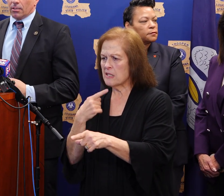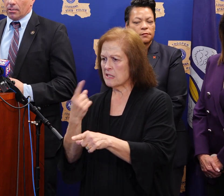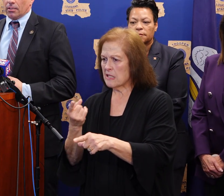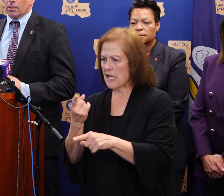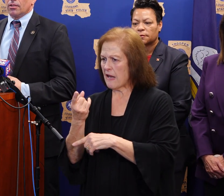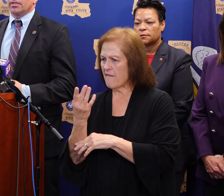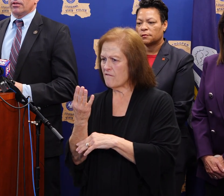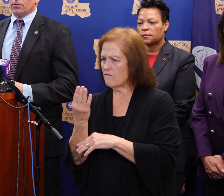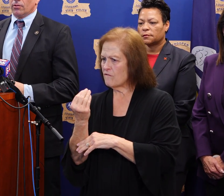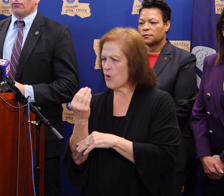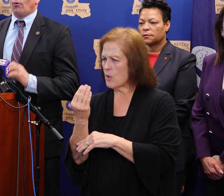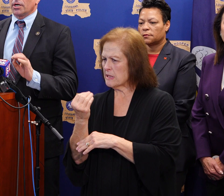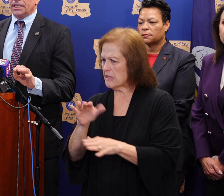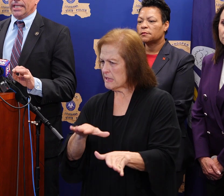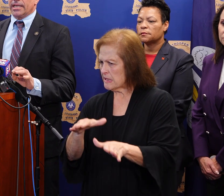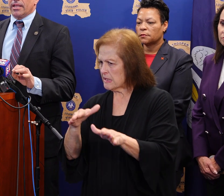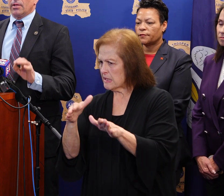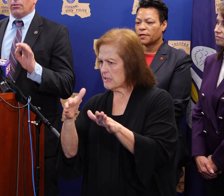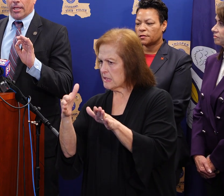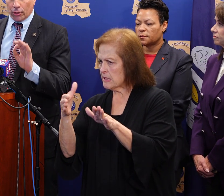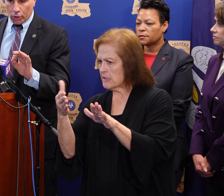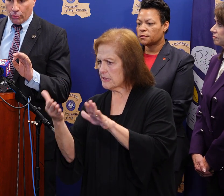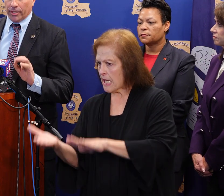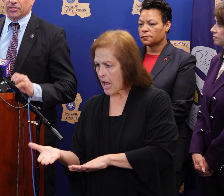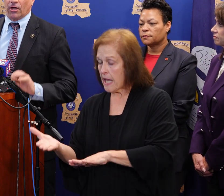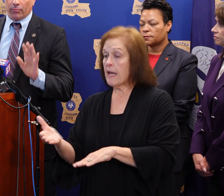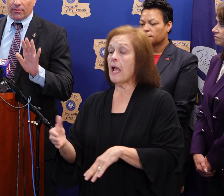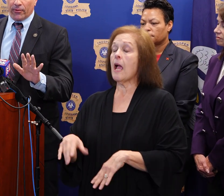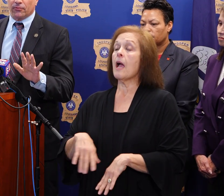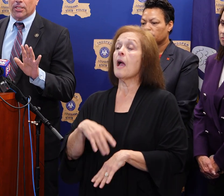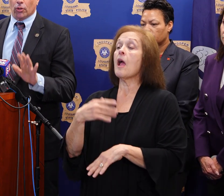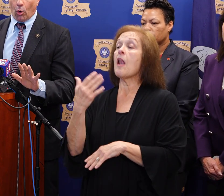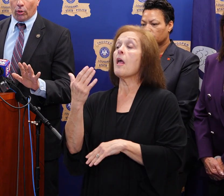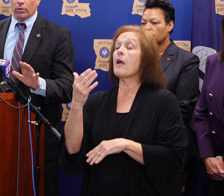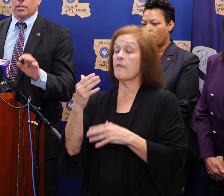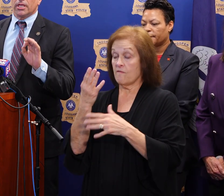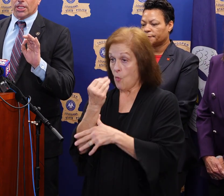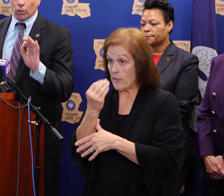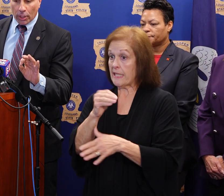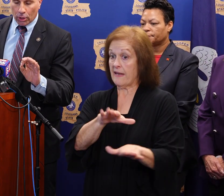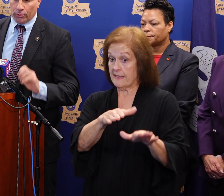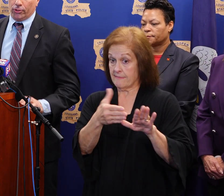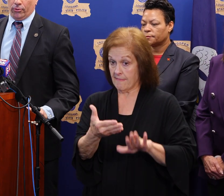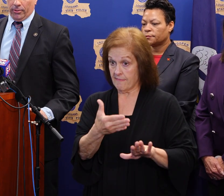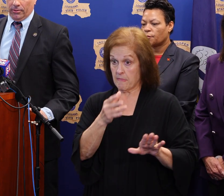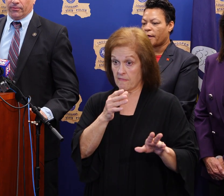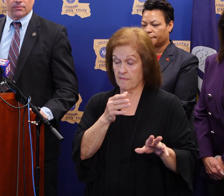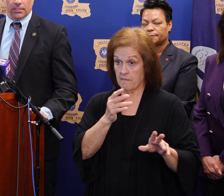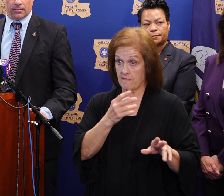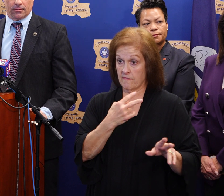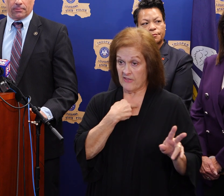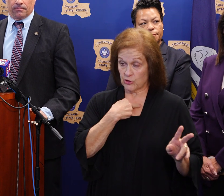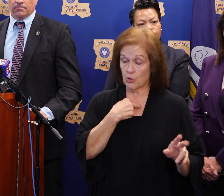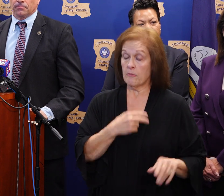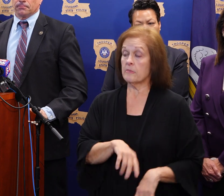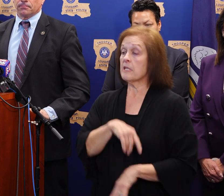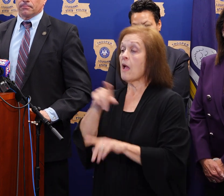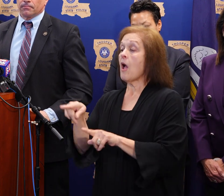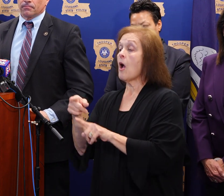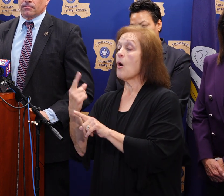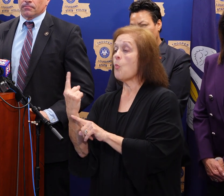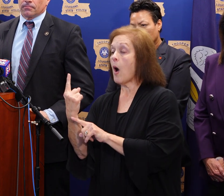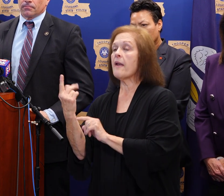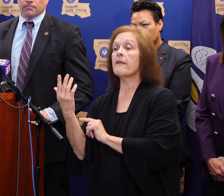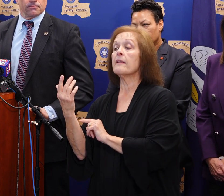not 15? Yeah. Sorry, sir. 14, and then the shooter himself would be 15 total, Right. to include the shooter. And to Why clarify is the terrorist wearing a